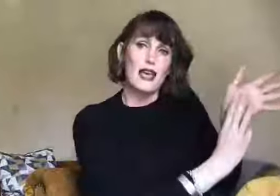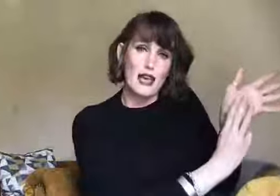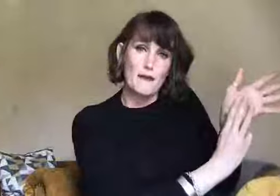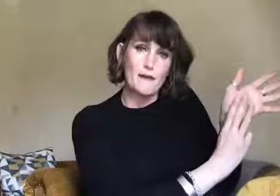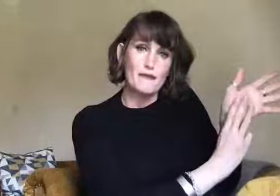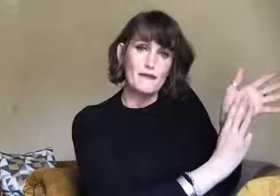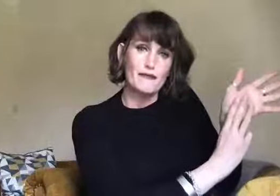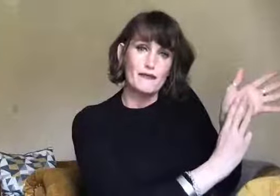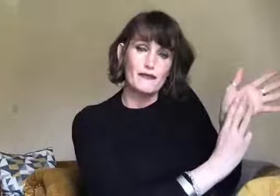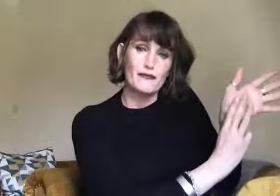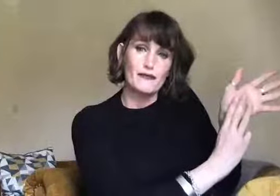M,